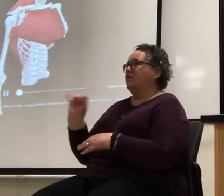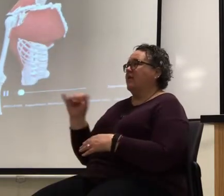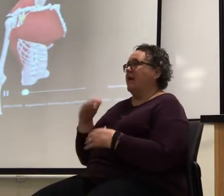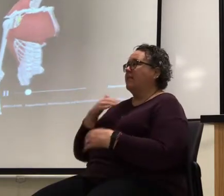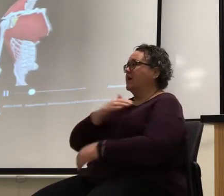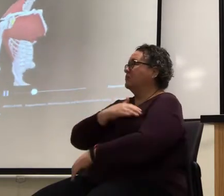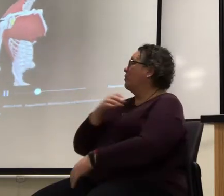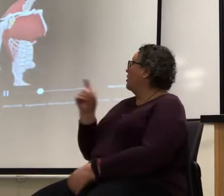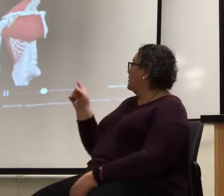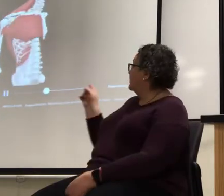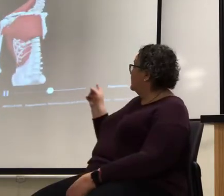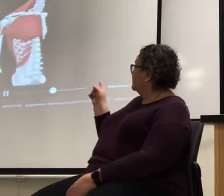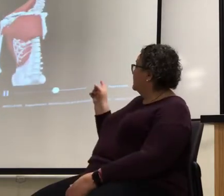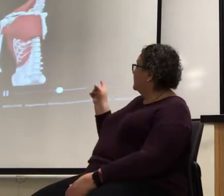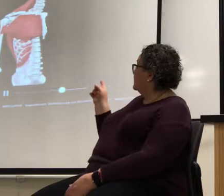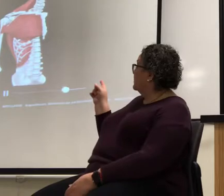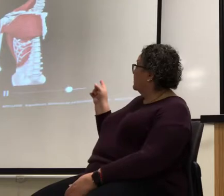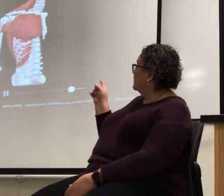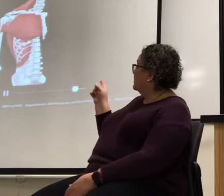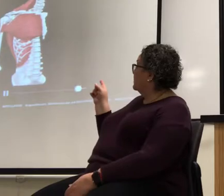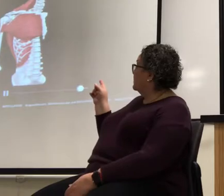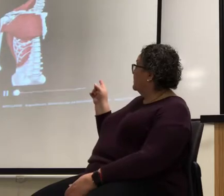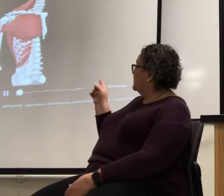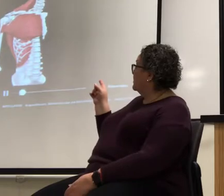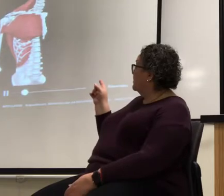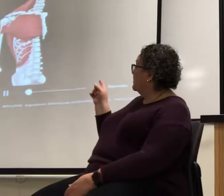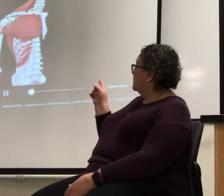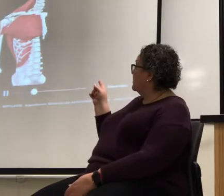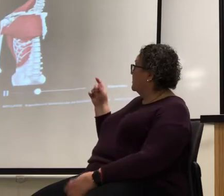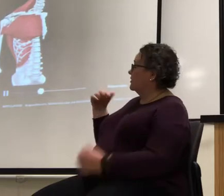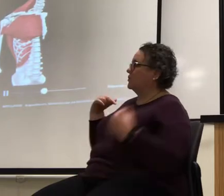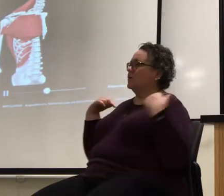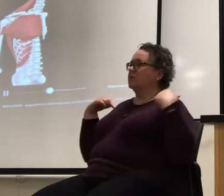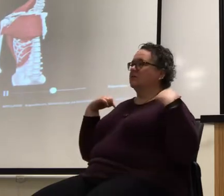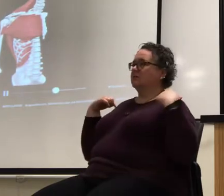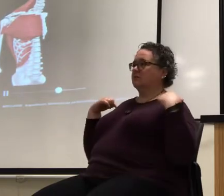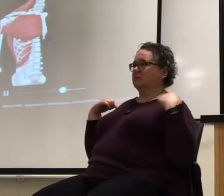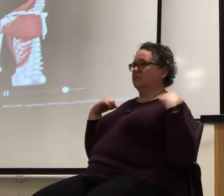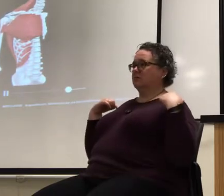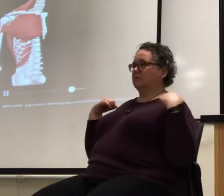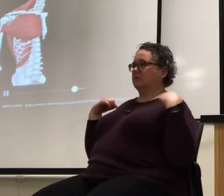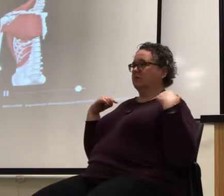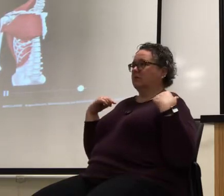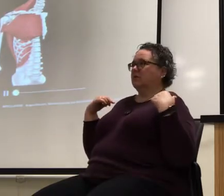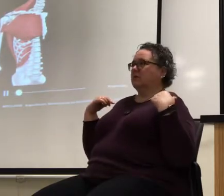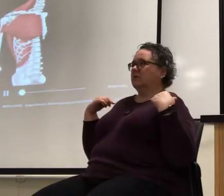There it is. Just pull the scapula down just a little bit.